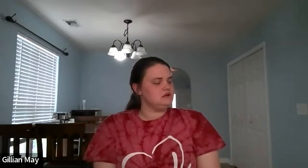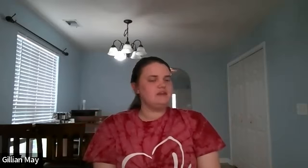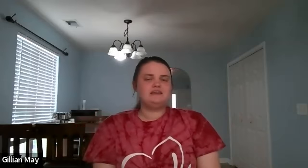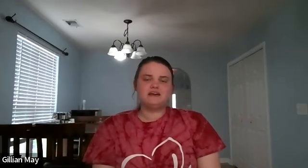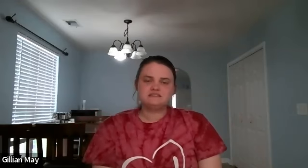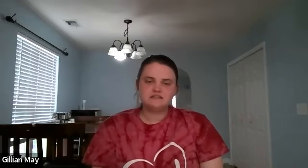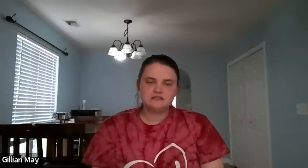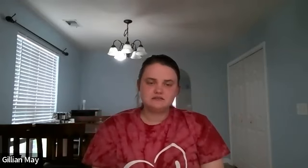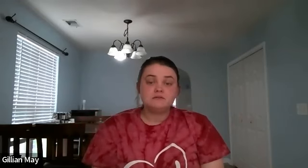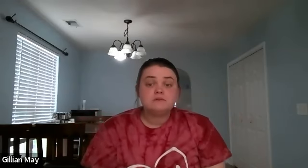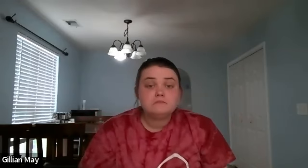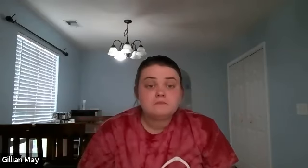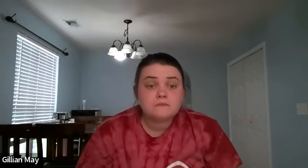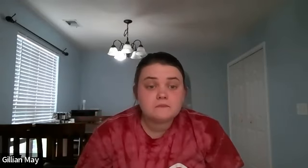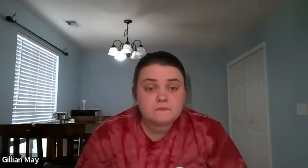mean, I guess I can.